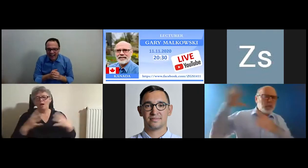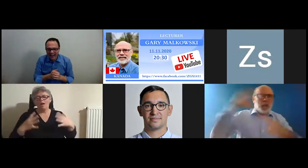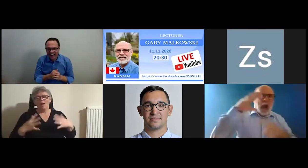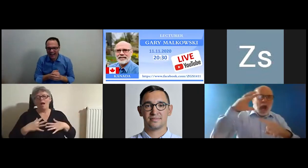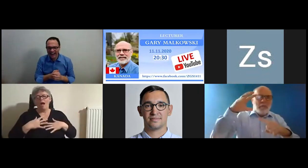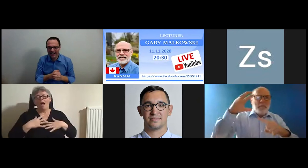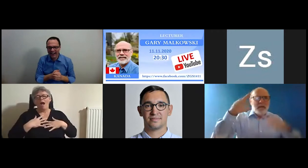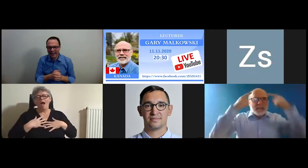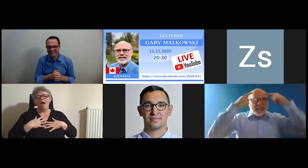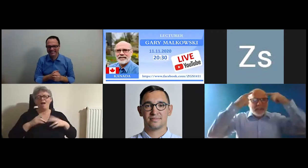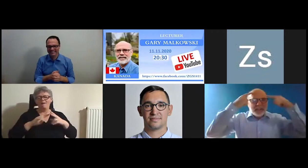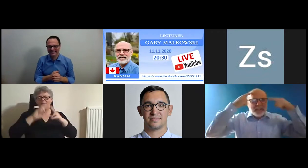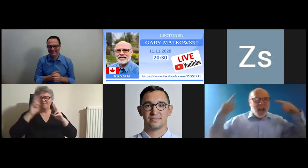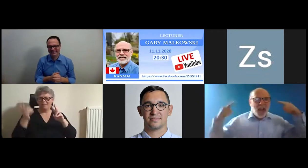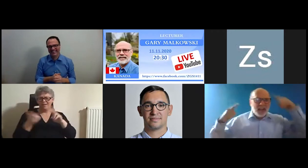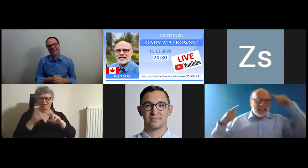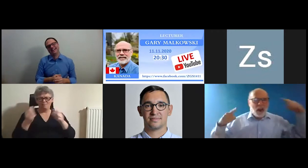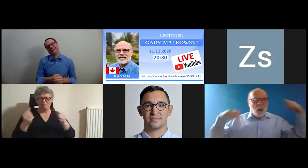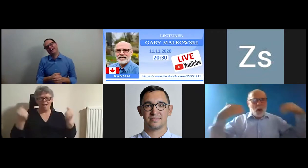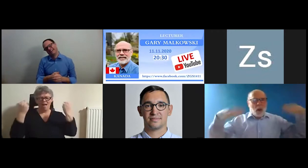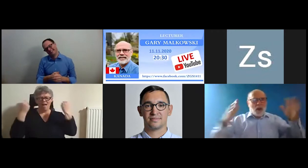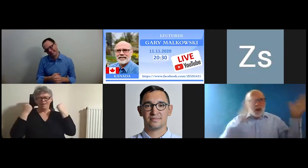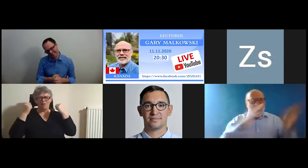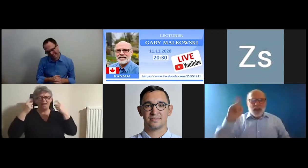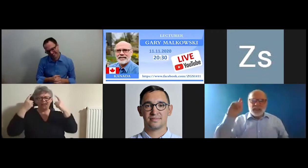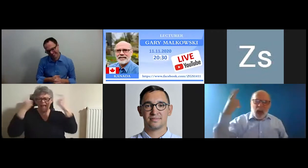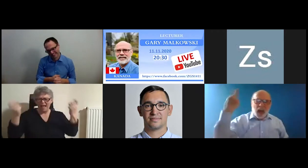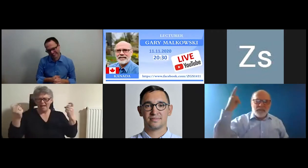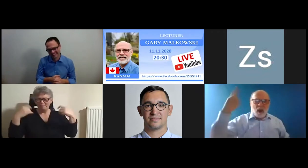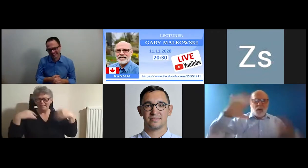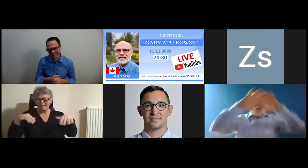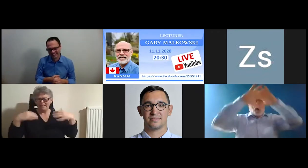Wow, what an inspiring, amazing.